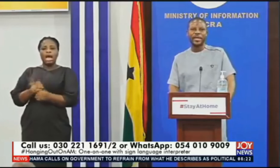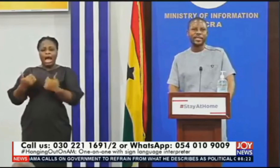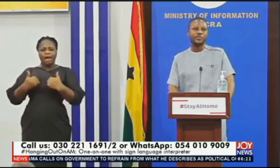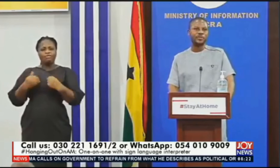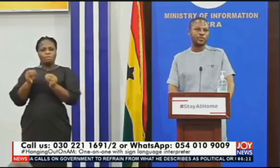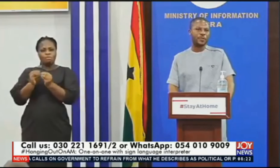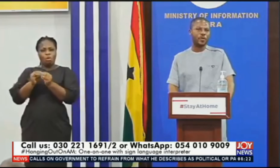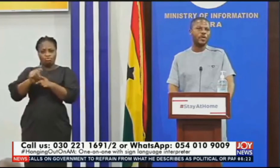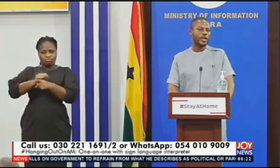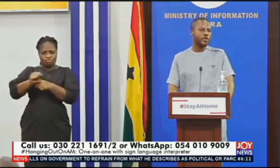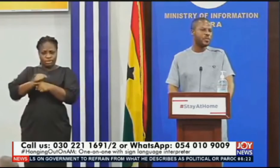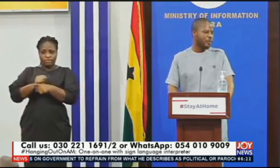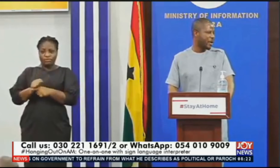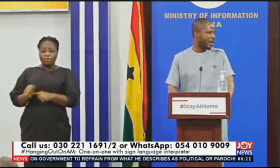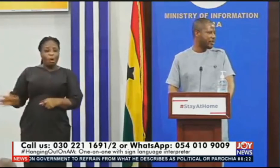Well.